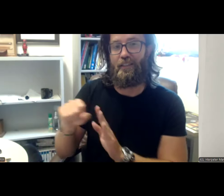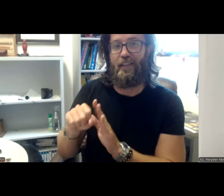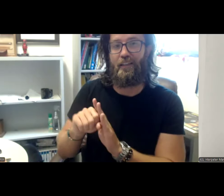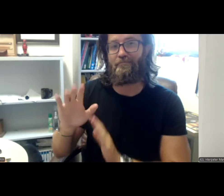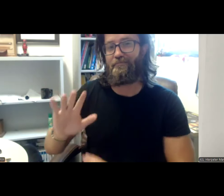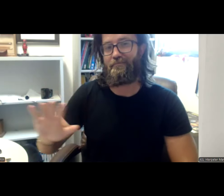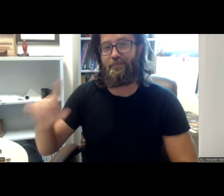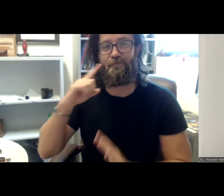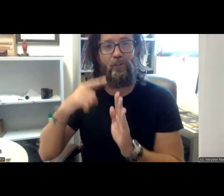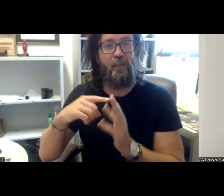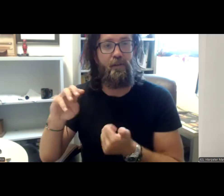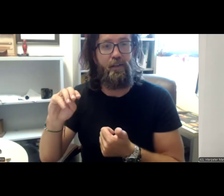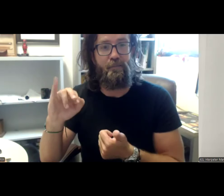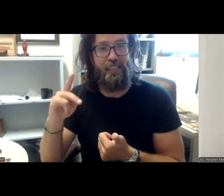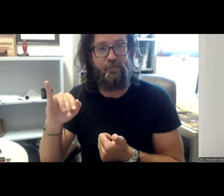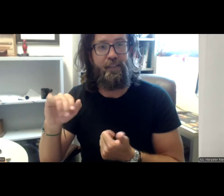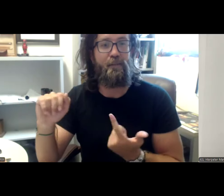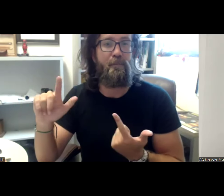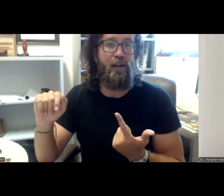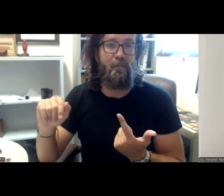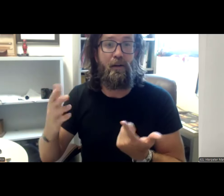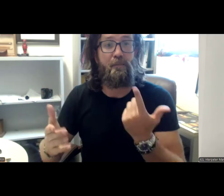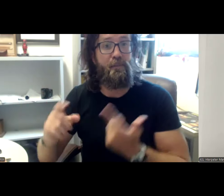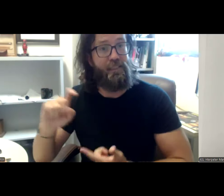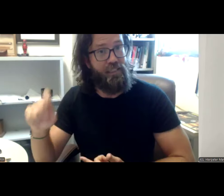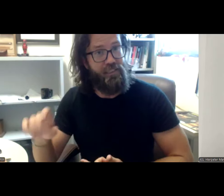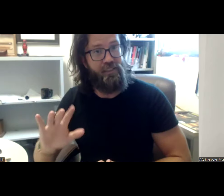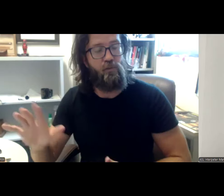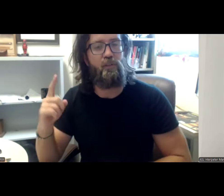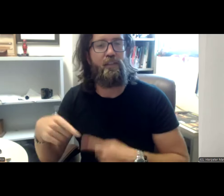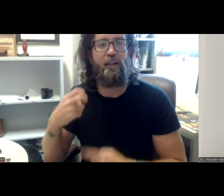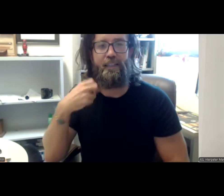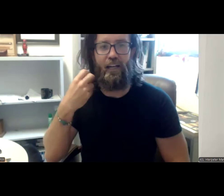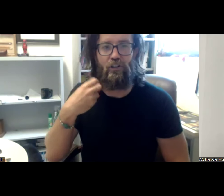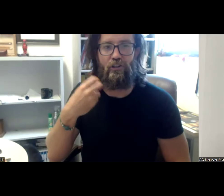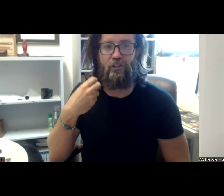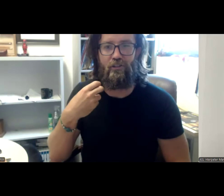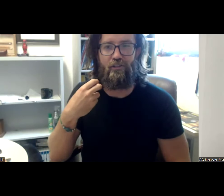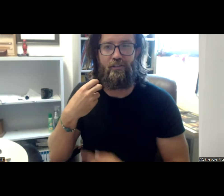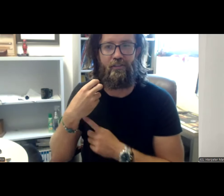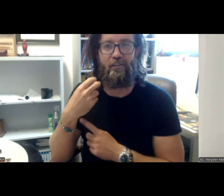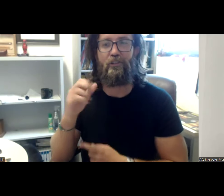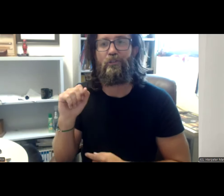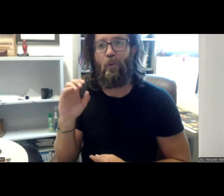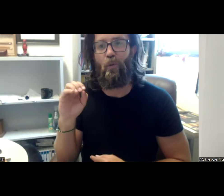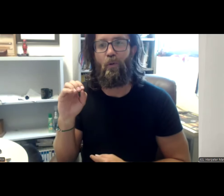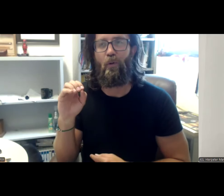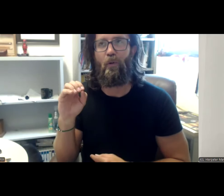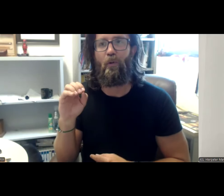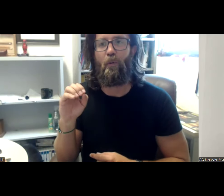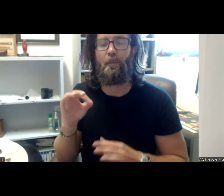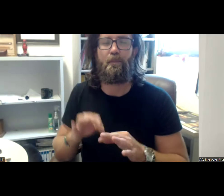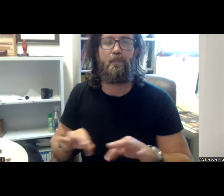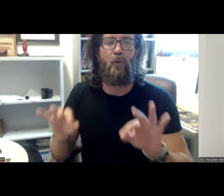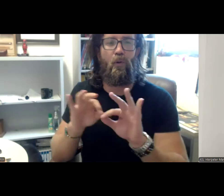out and going of the wheel. In the southern part of the United States, Alabama, Mississippi, and Texas, they sign it with